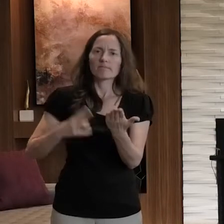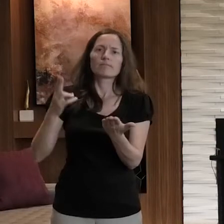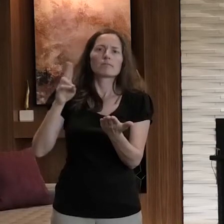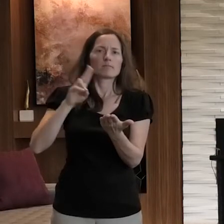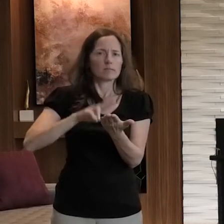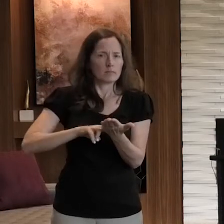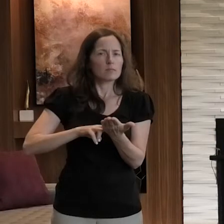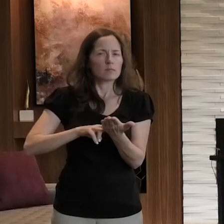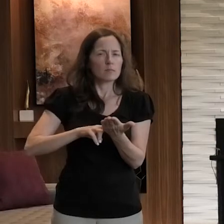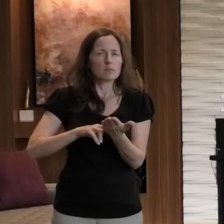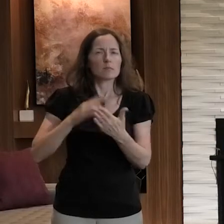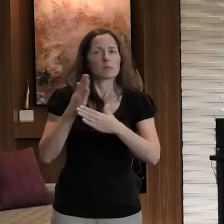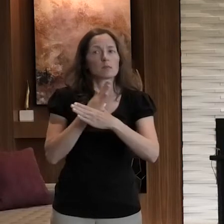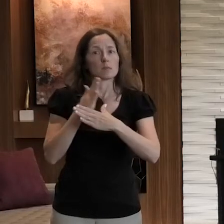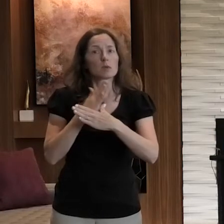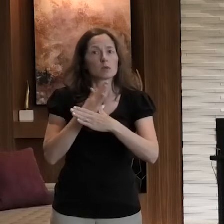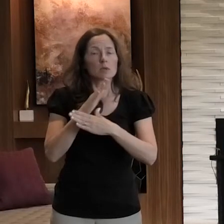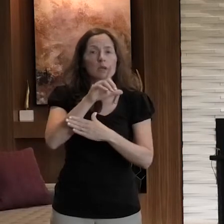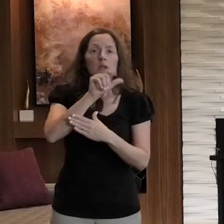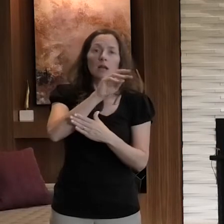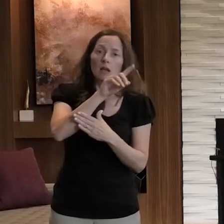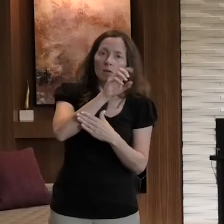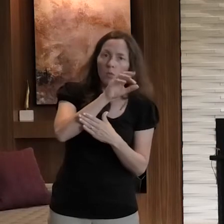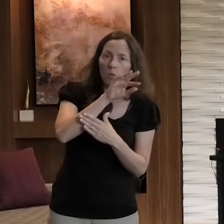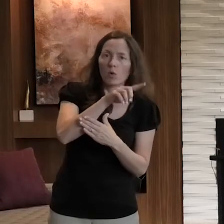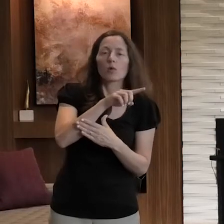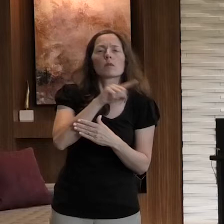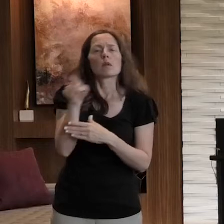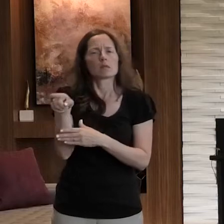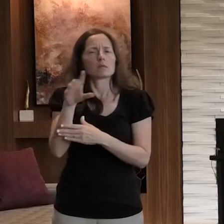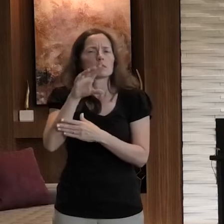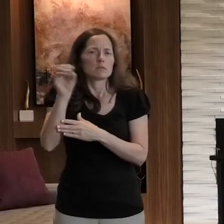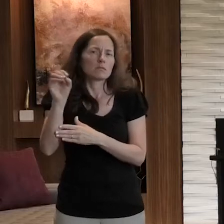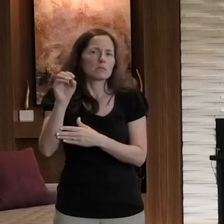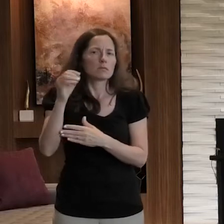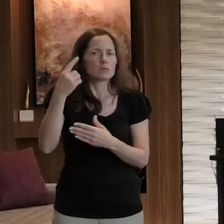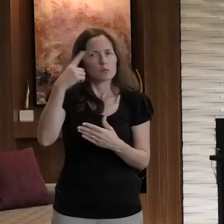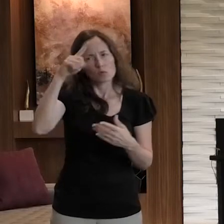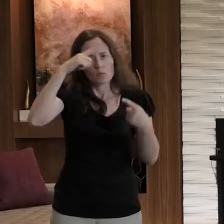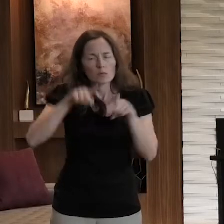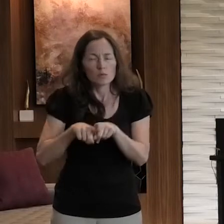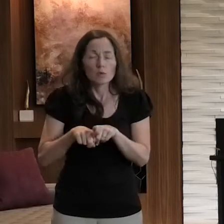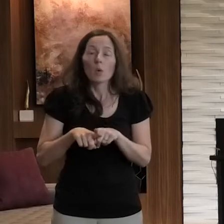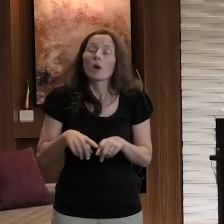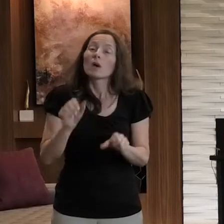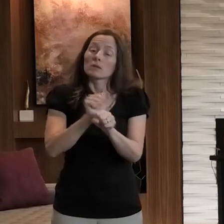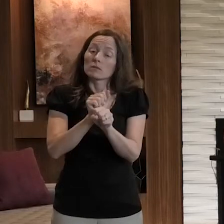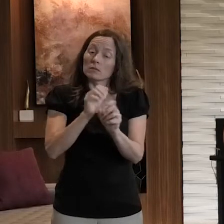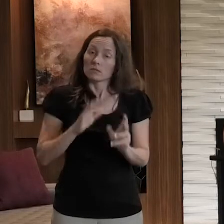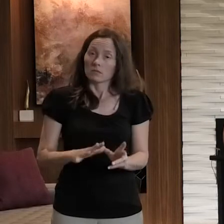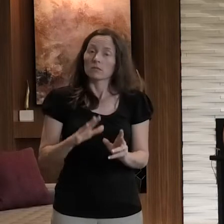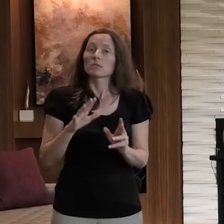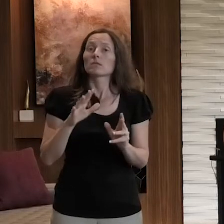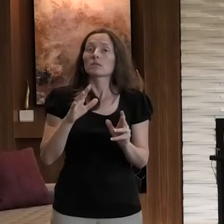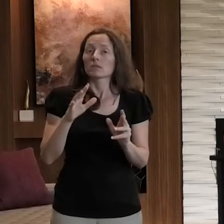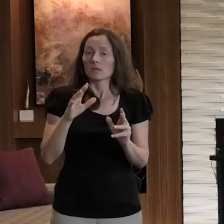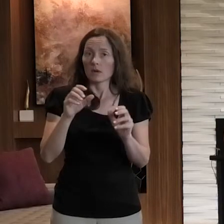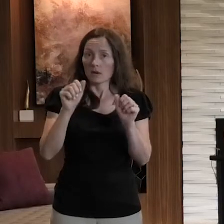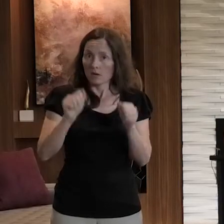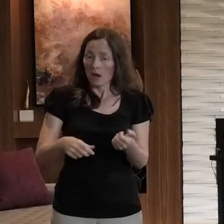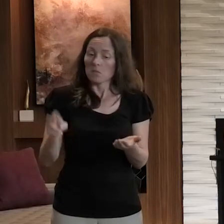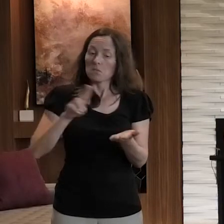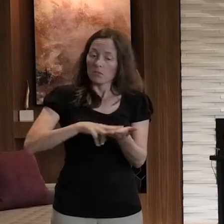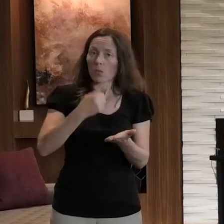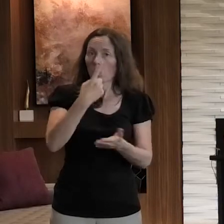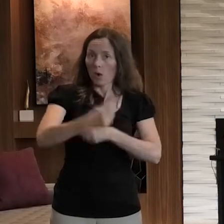to the subsidy. An employee is signing a one-year lease, but they have the option to do 2 years of renewal. So